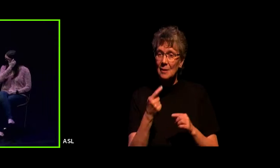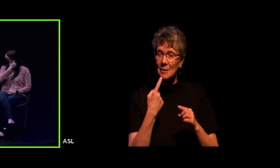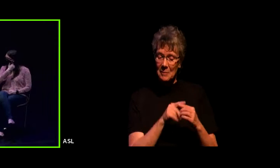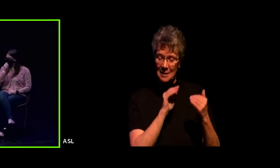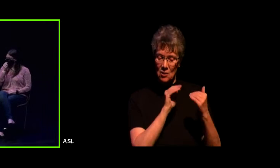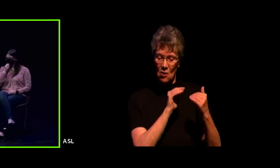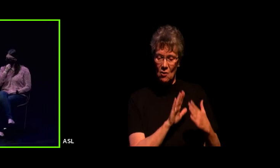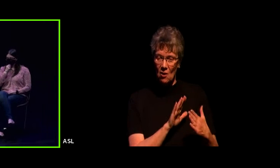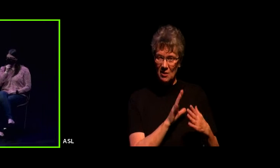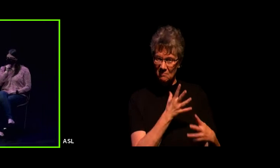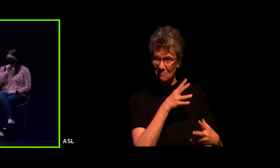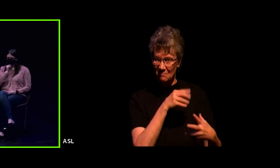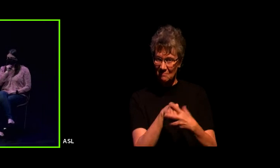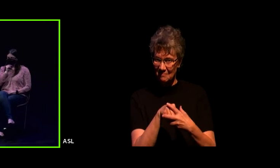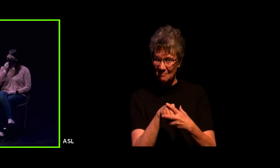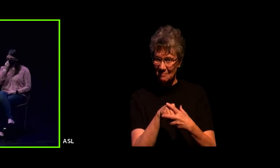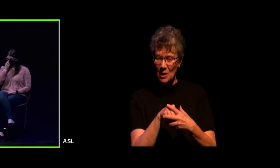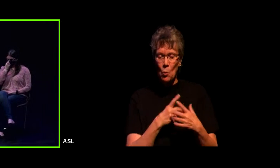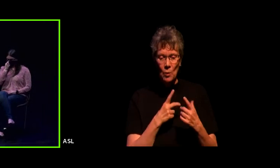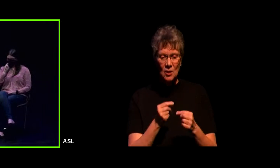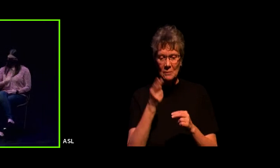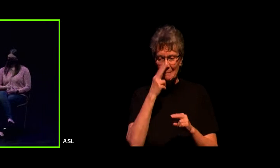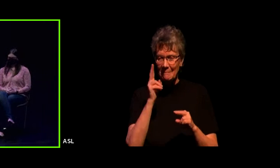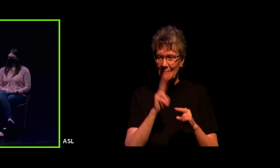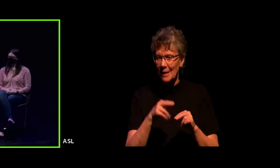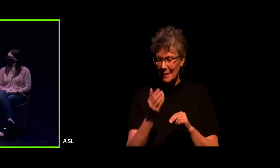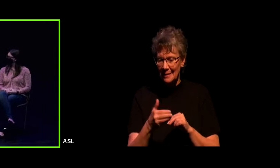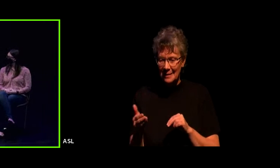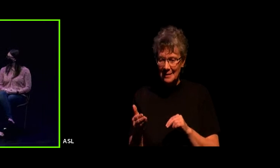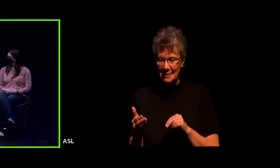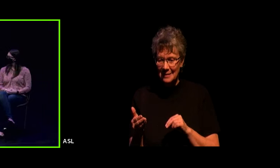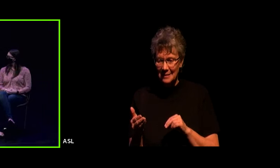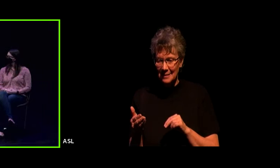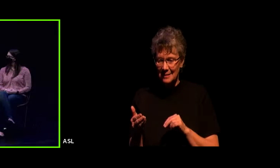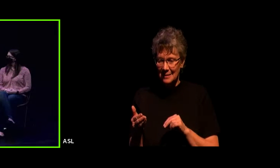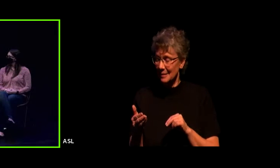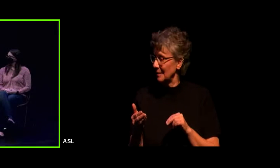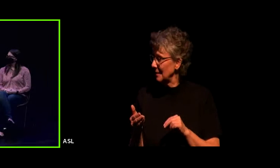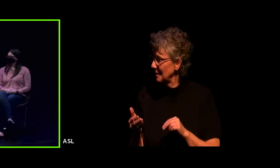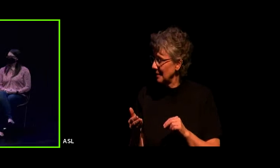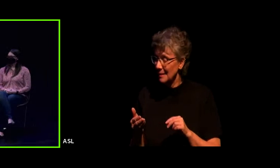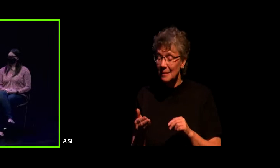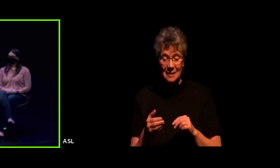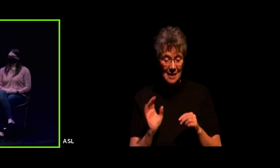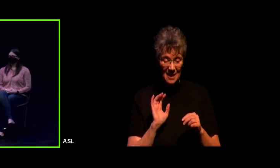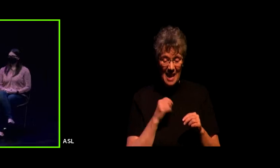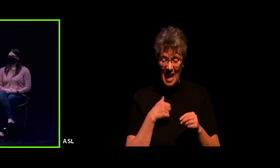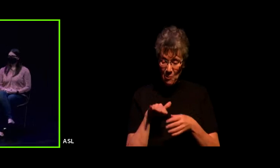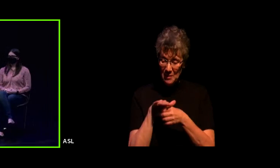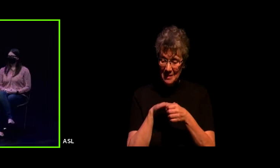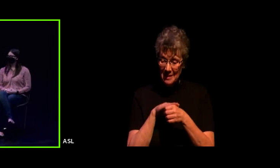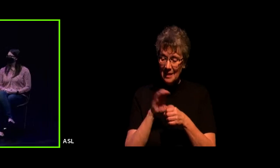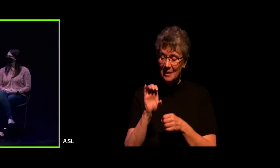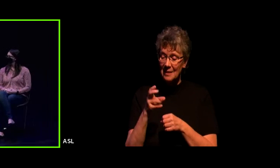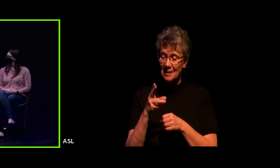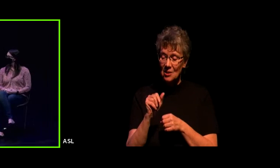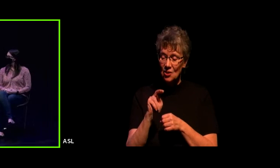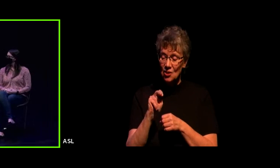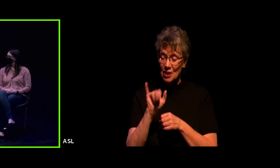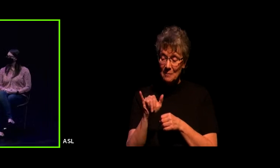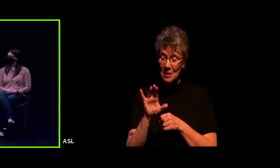Reimer, and we do all kinds of fun things. We were actually on the show at Chimney Coulee in the second season. So if you want